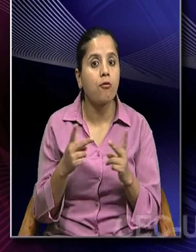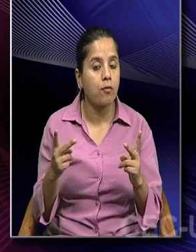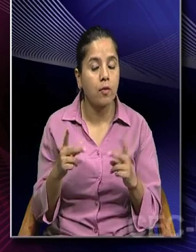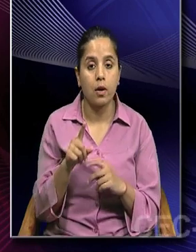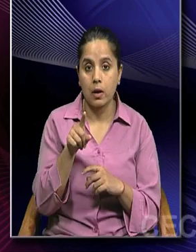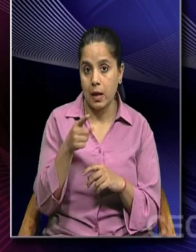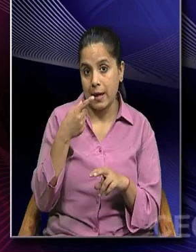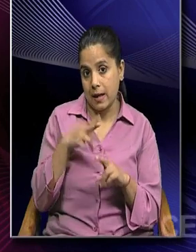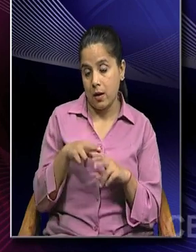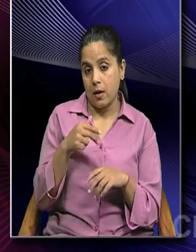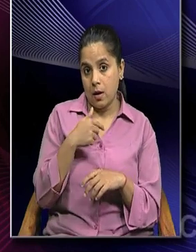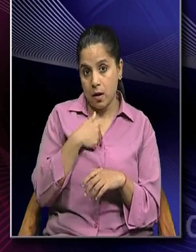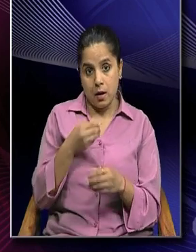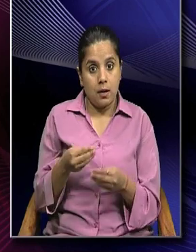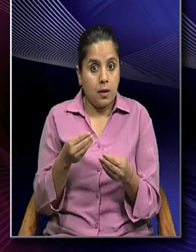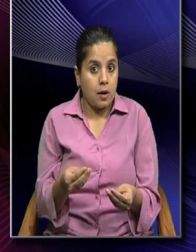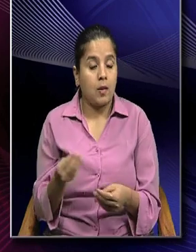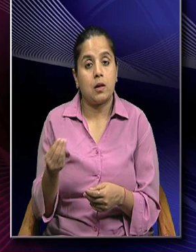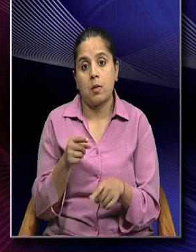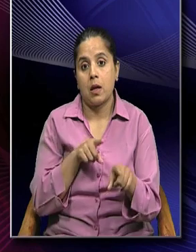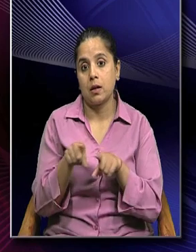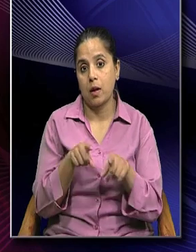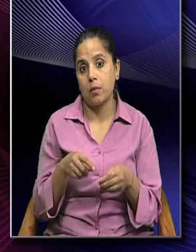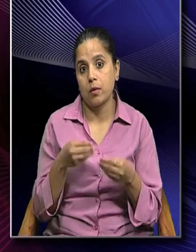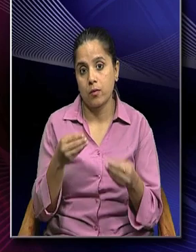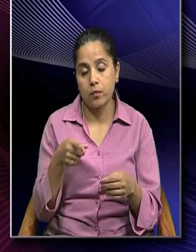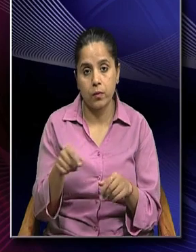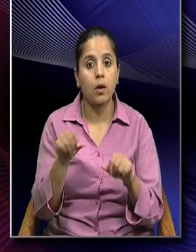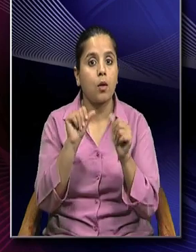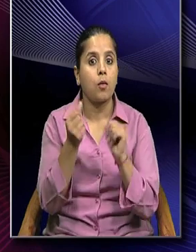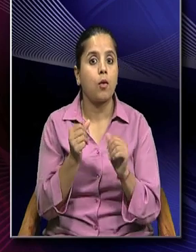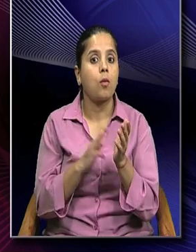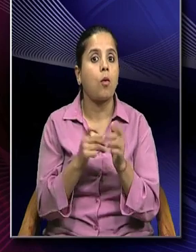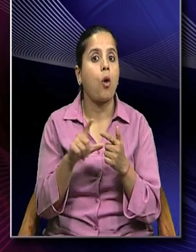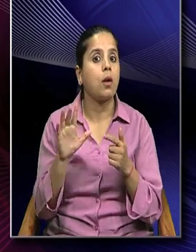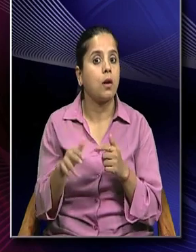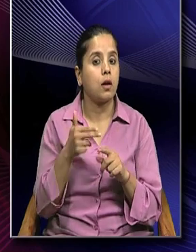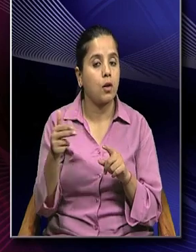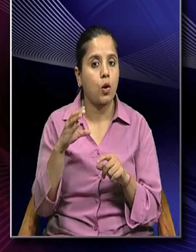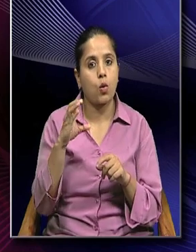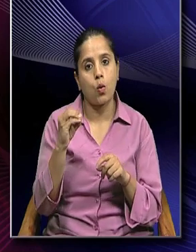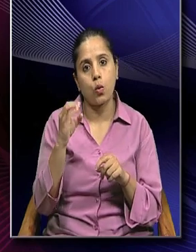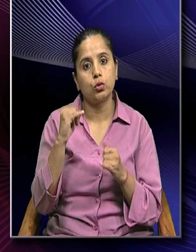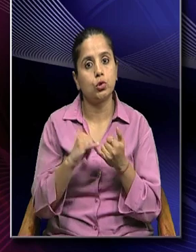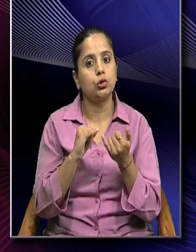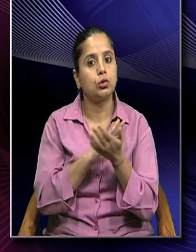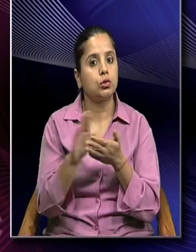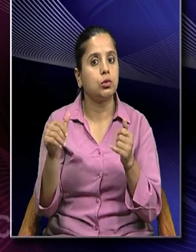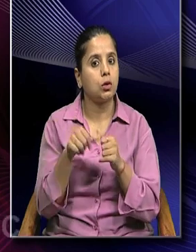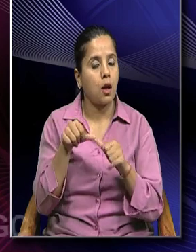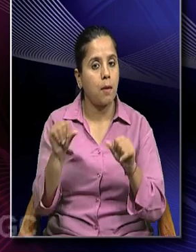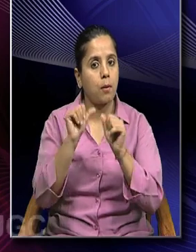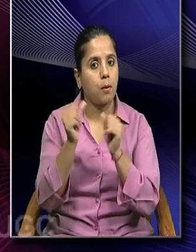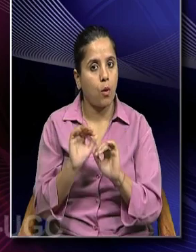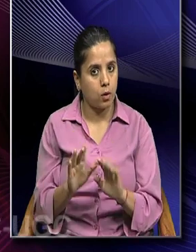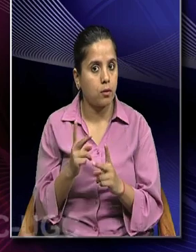And if I have to give some examples of those models, there is a model called OSHA model, which we have discussed